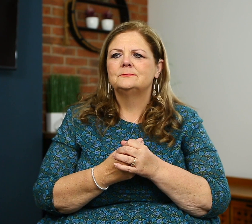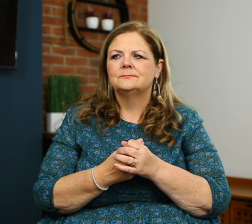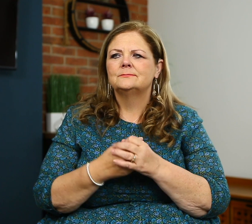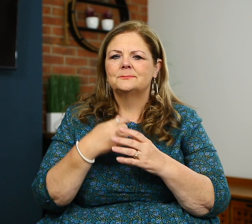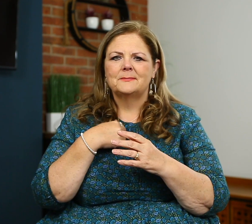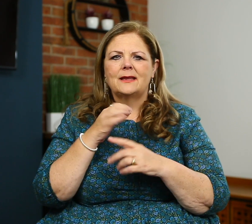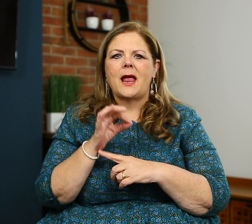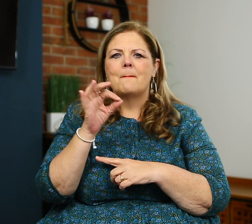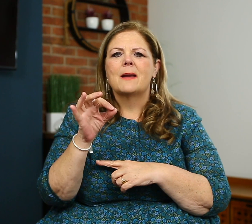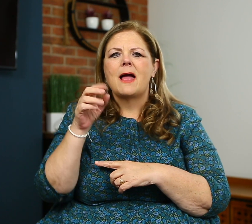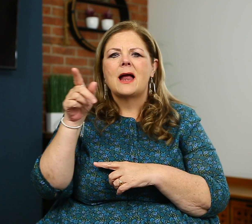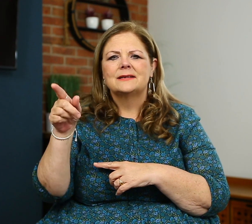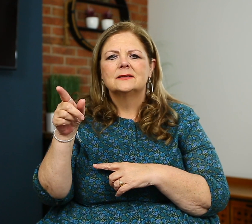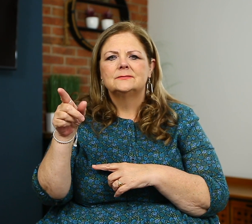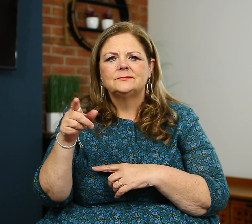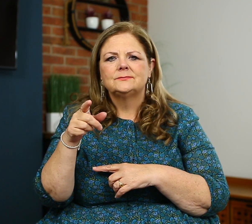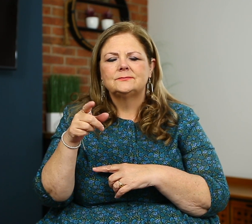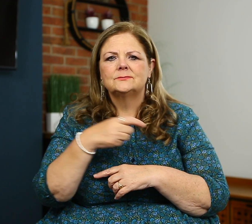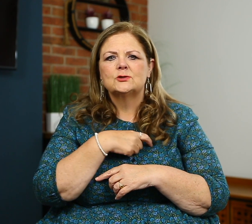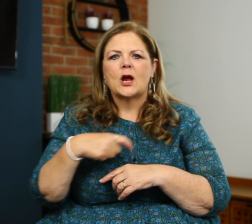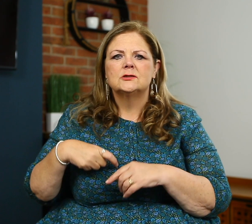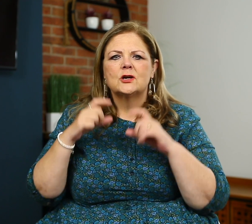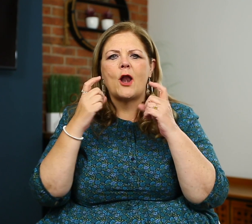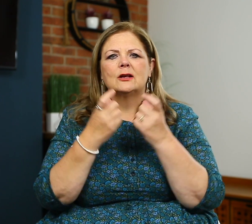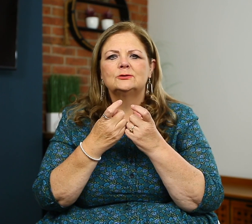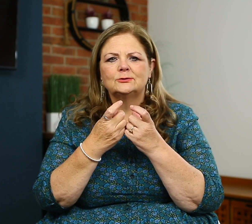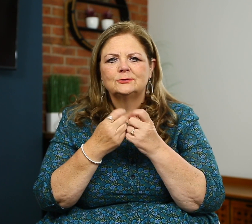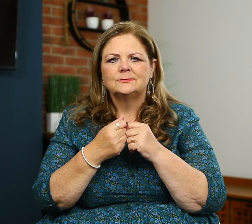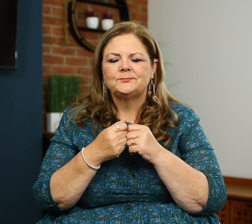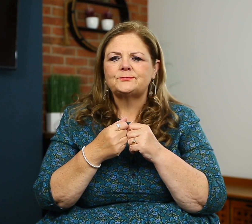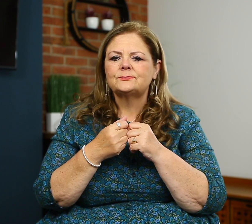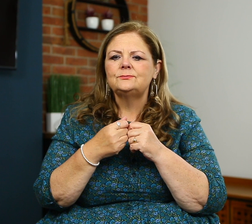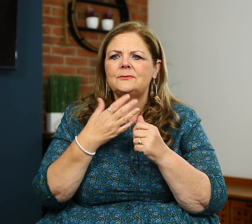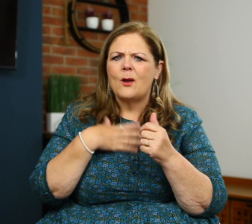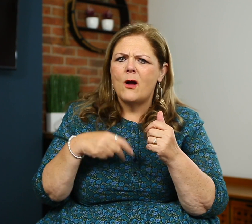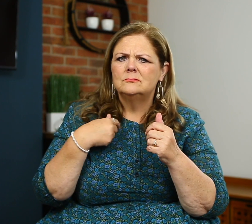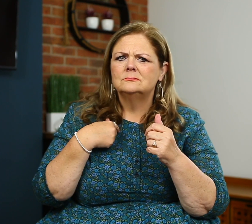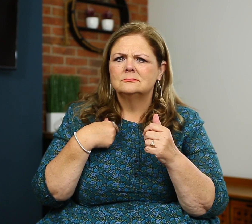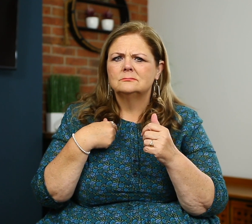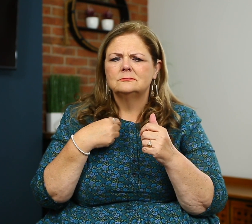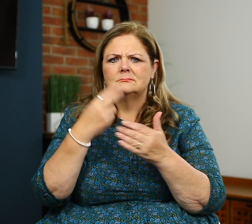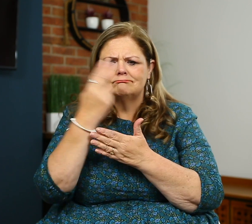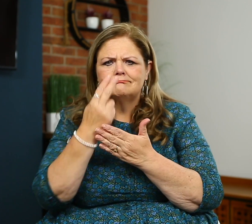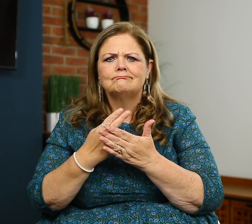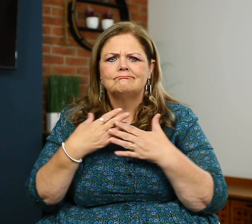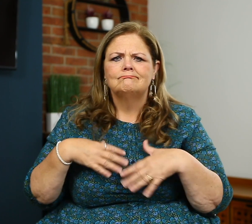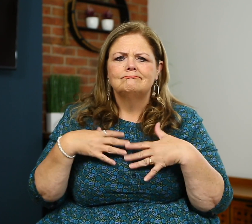design. I applied to go to Doncaster College to study fashion design, and I had